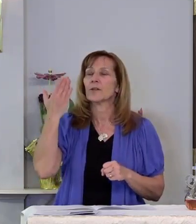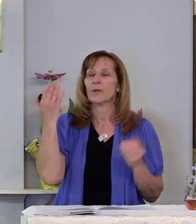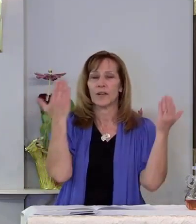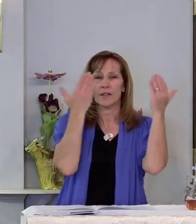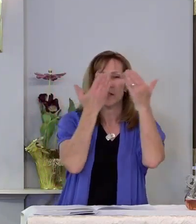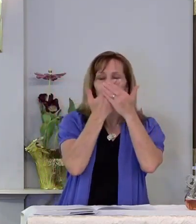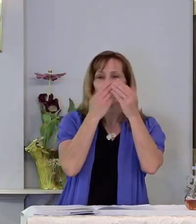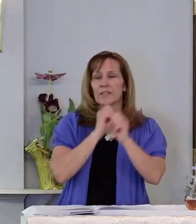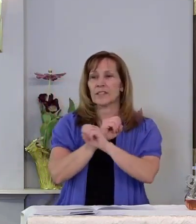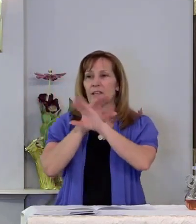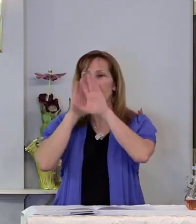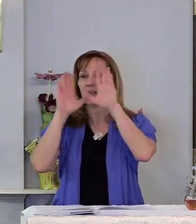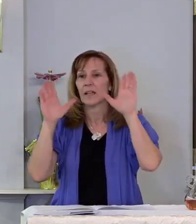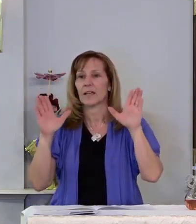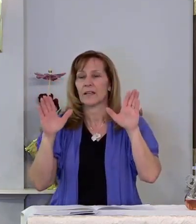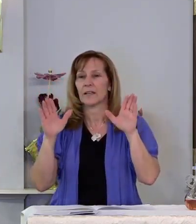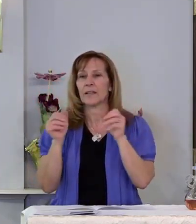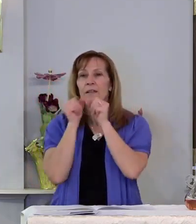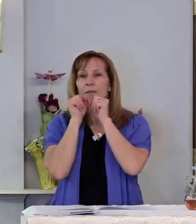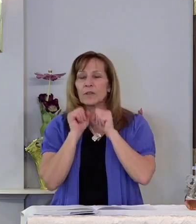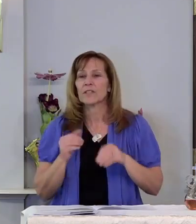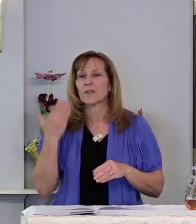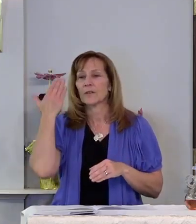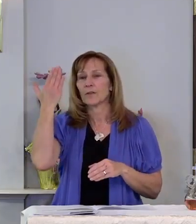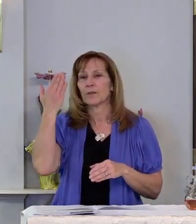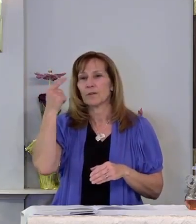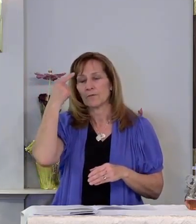Lord. Amen.